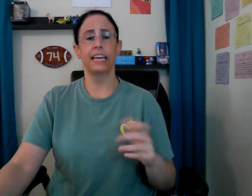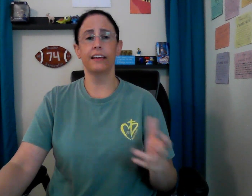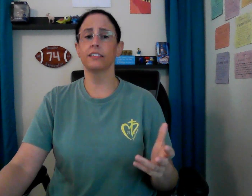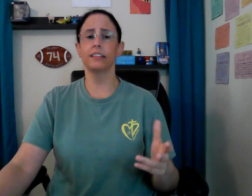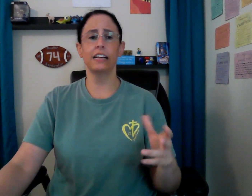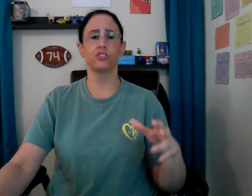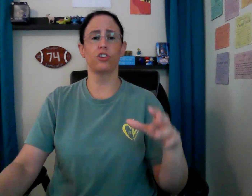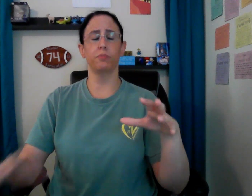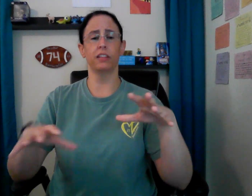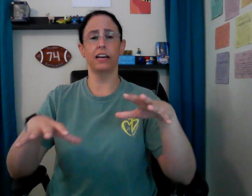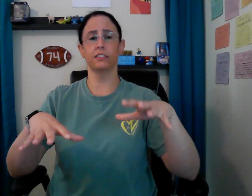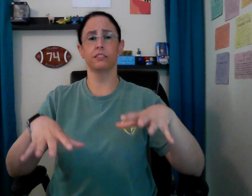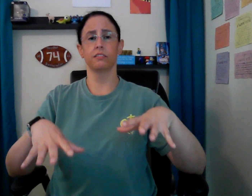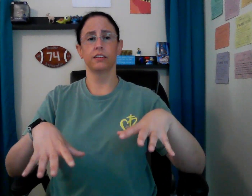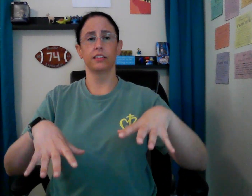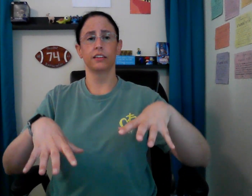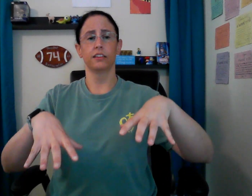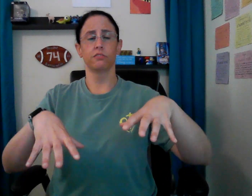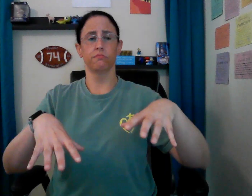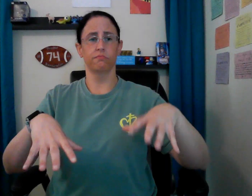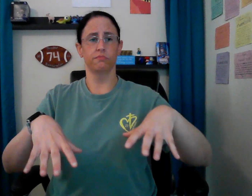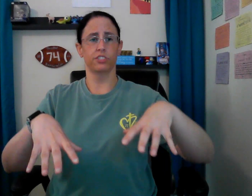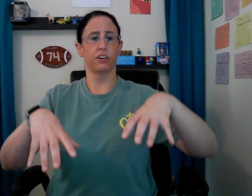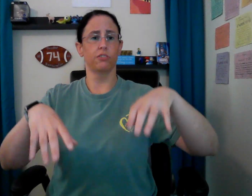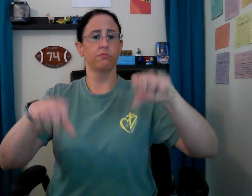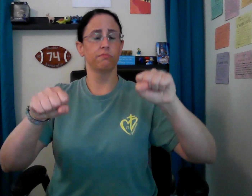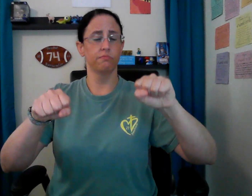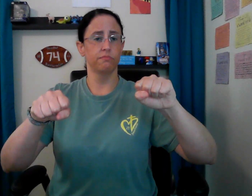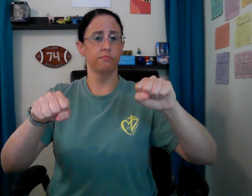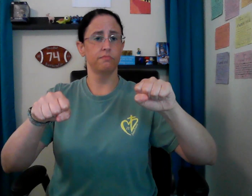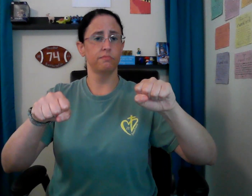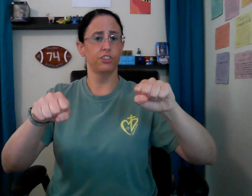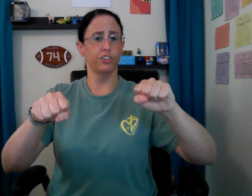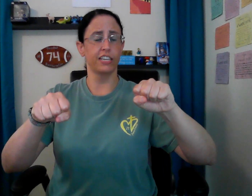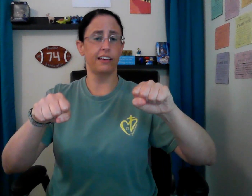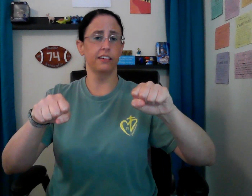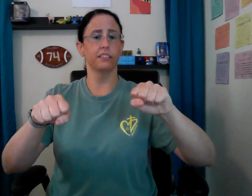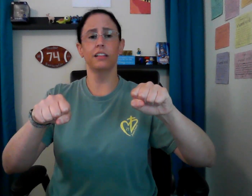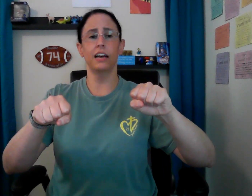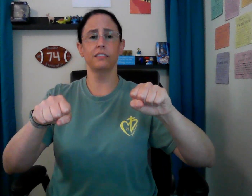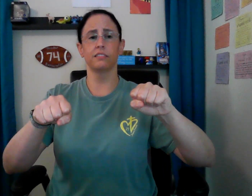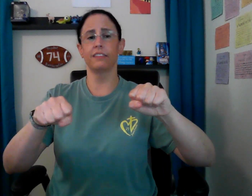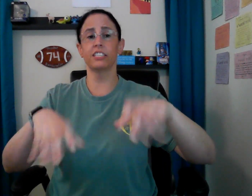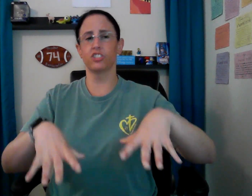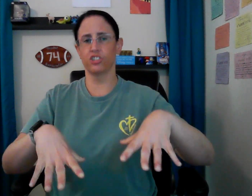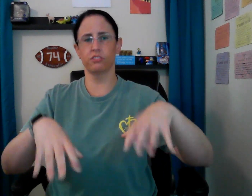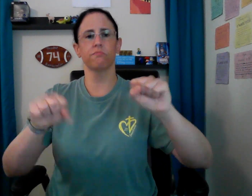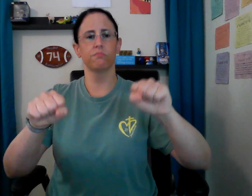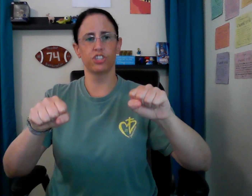Take a class, drop a class. So you're taking your class, and this is just